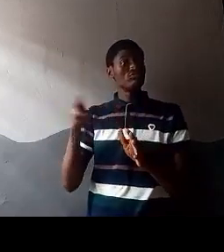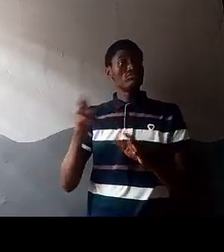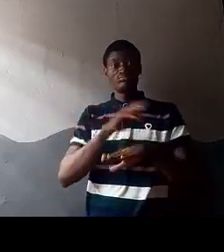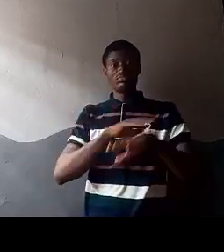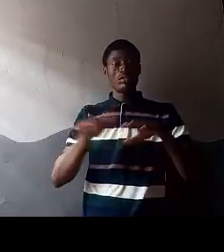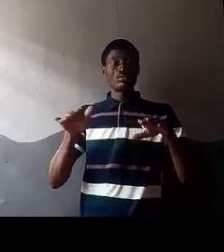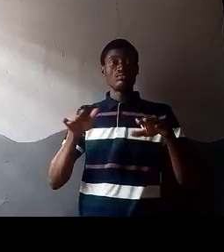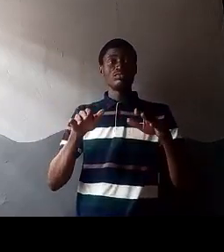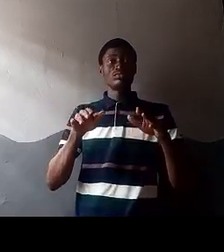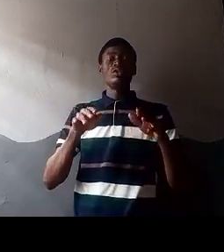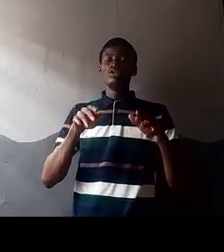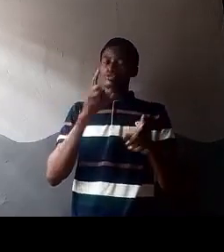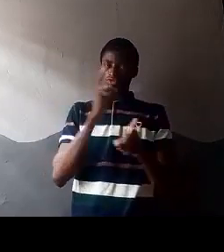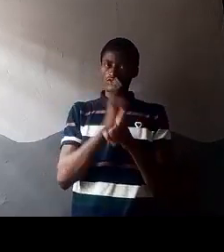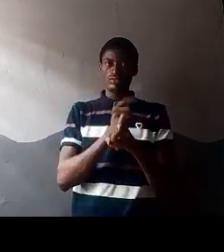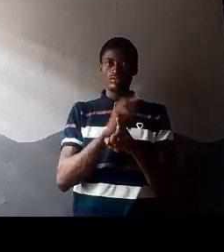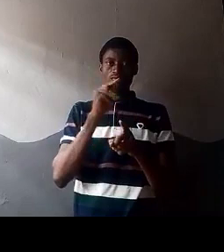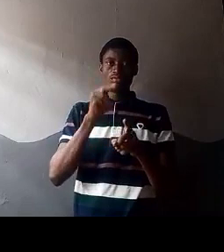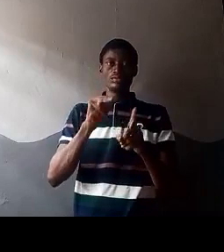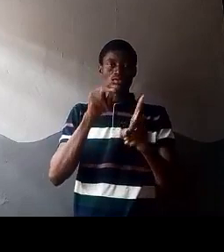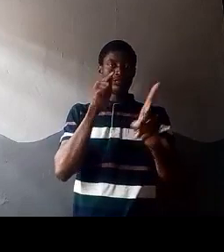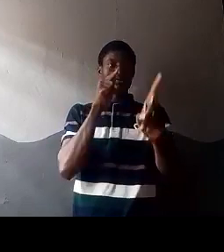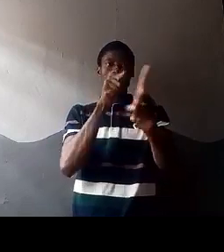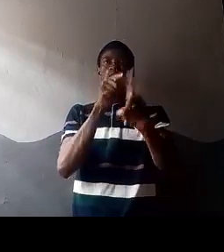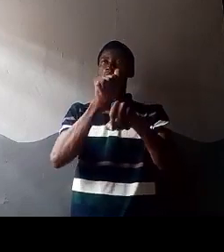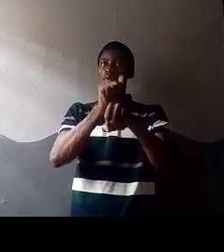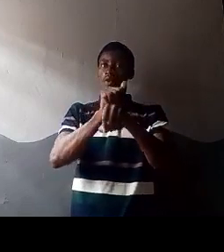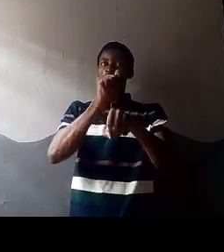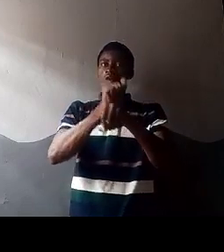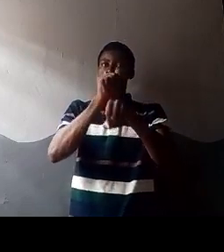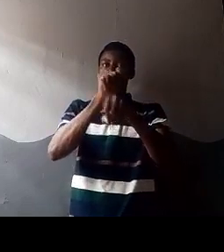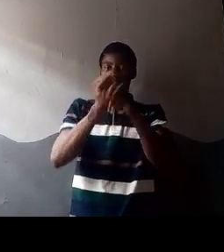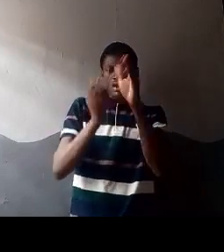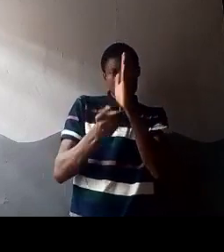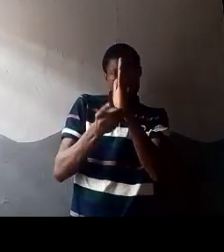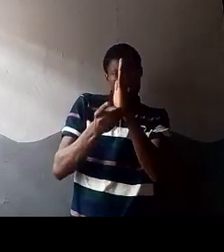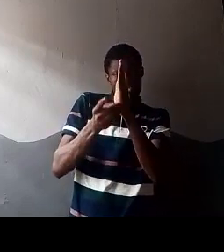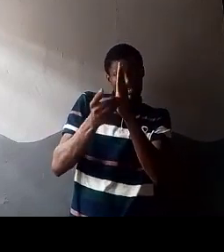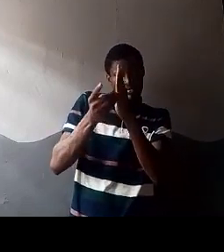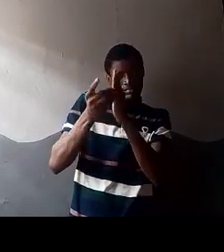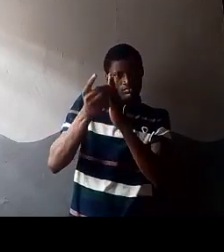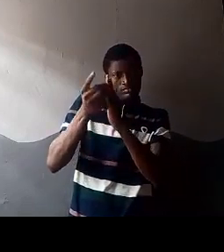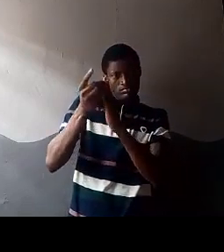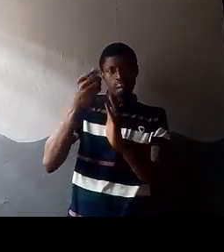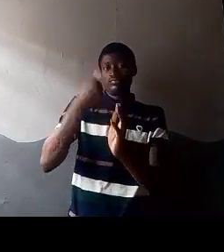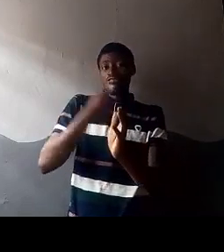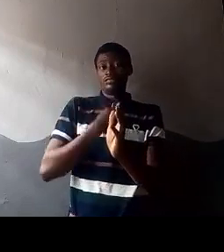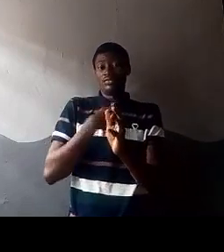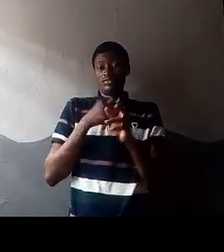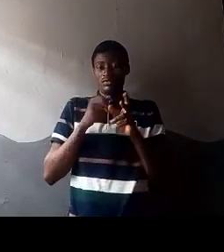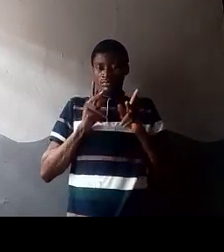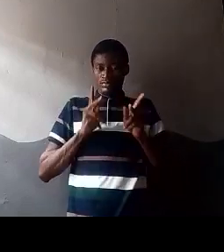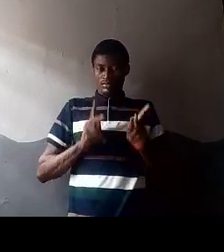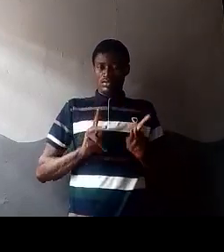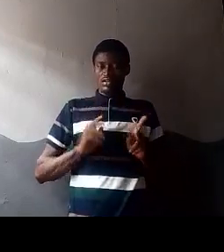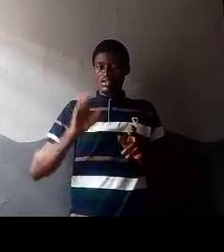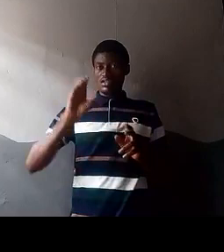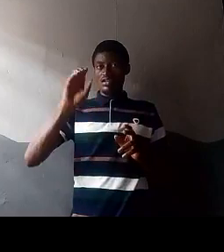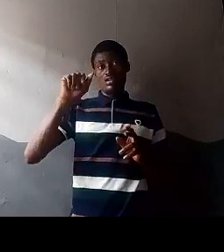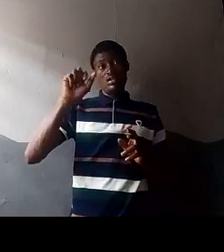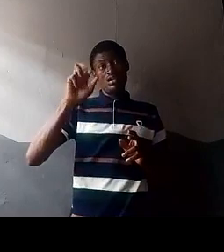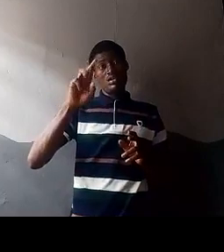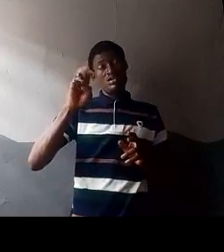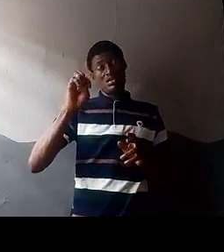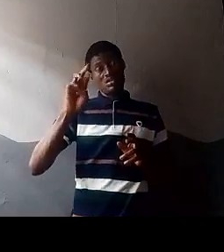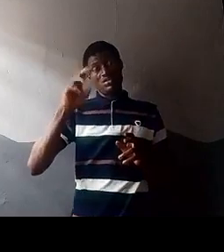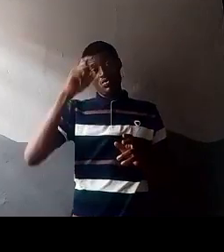working, keep developing yourself personally and career-wise. If it's not your first time, what